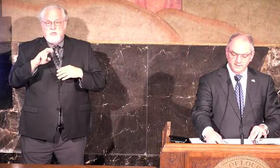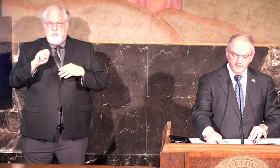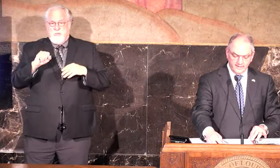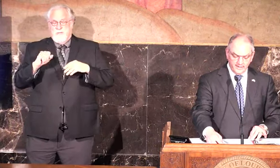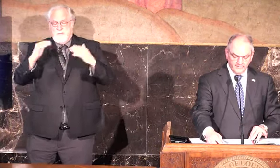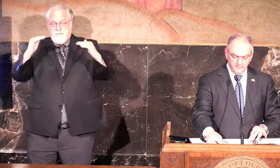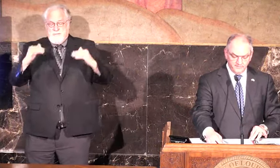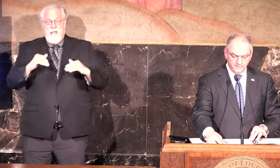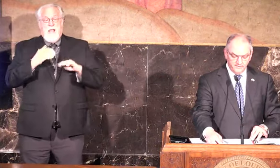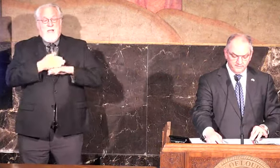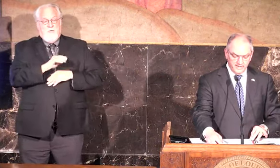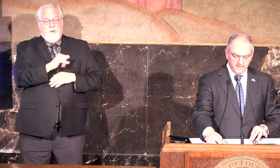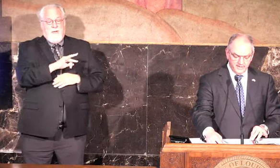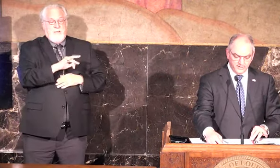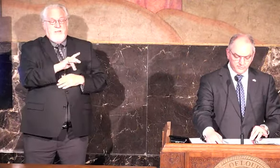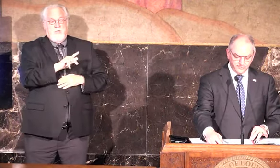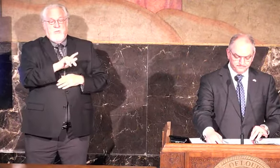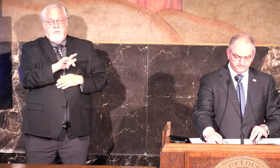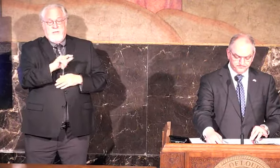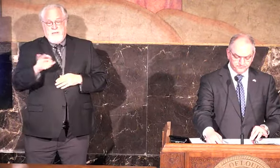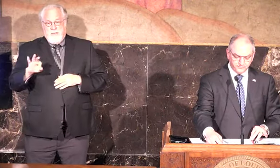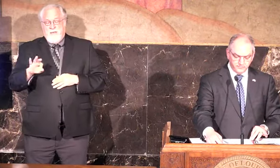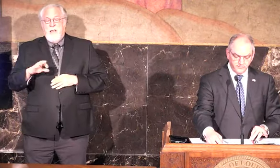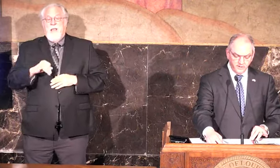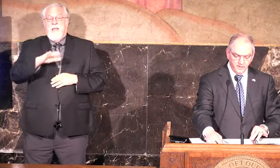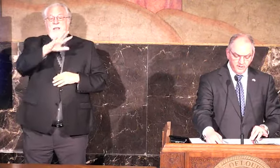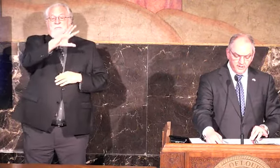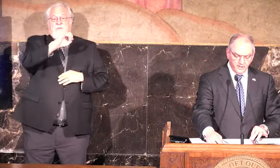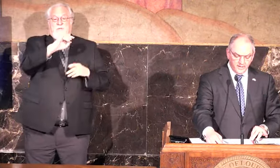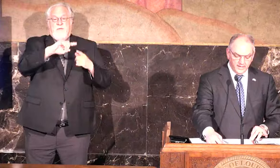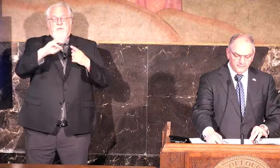29 and the 50 to 59 age group.